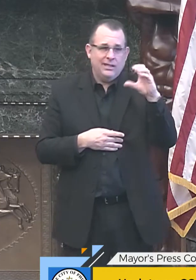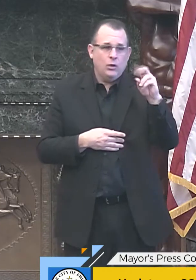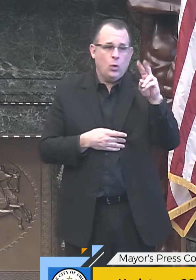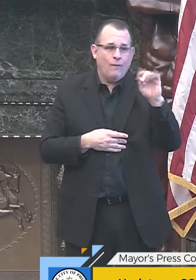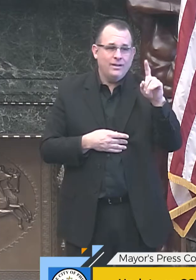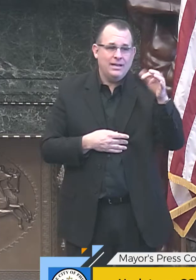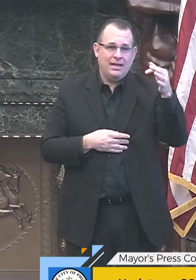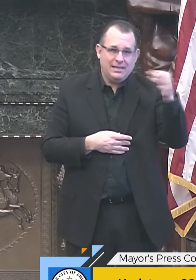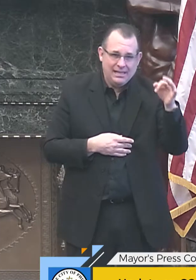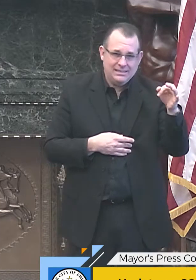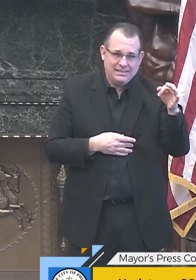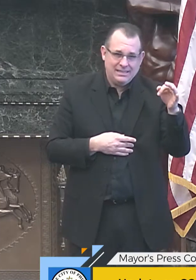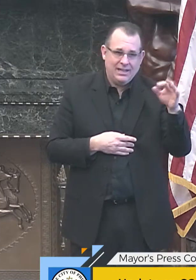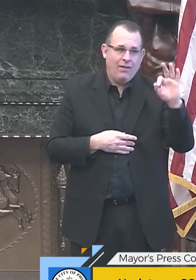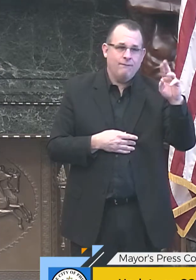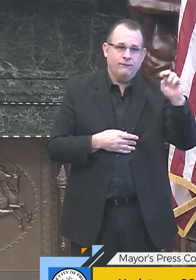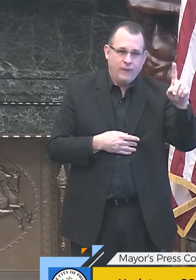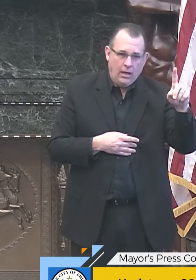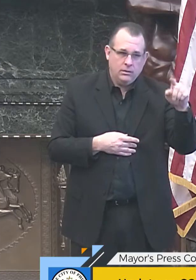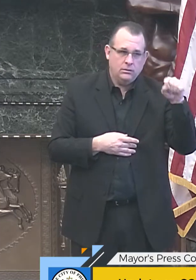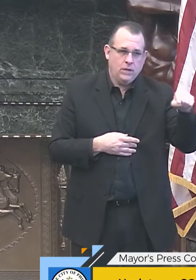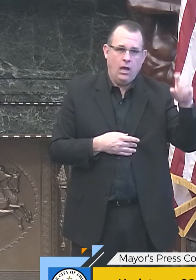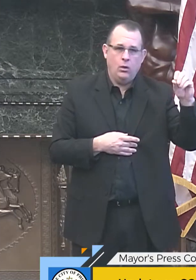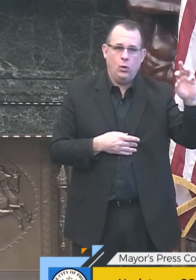phlcovid19fund.org. That's